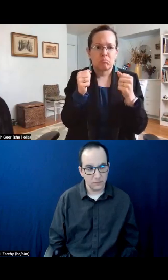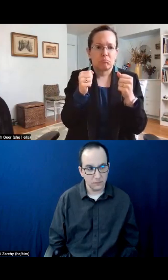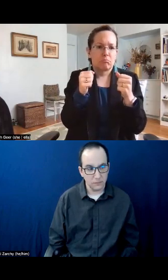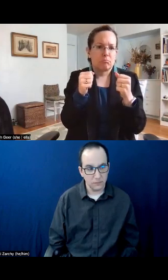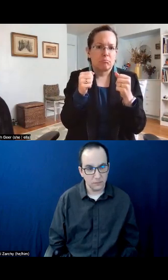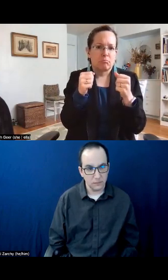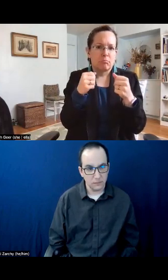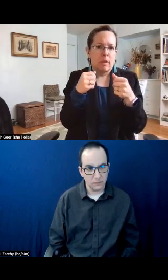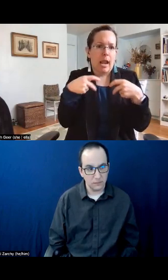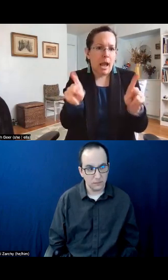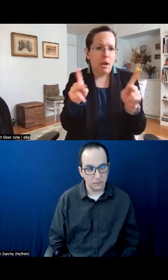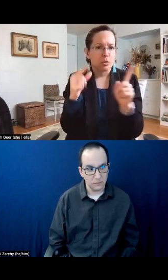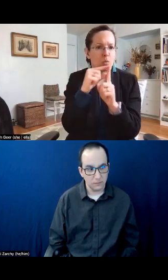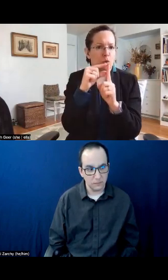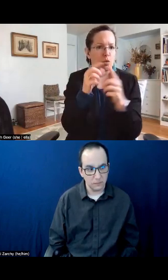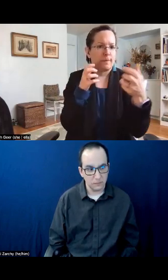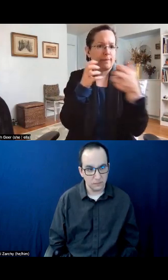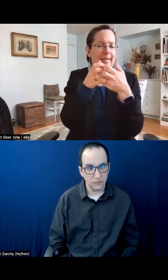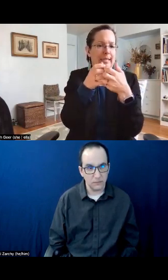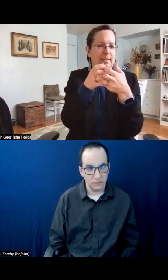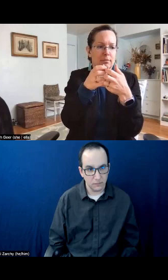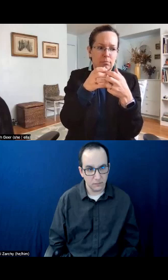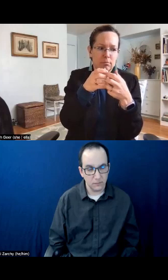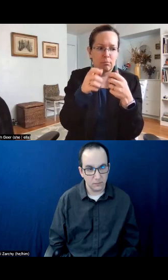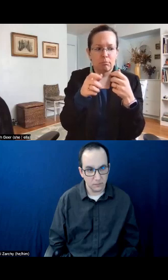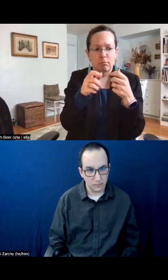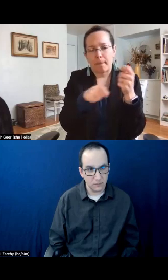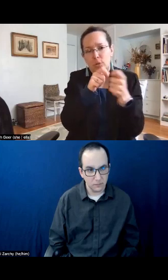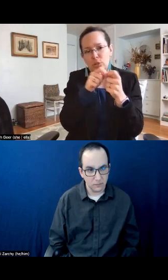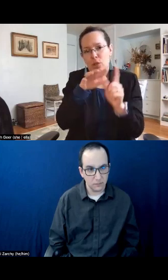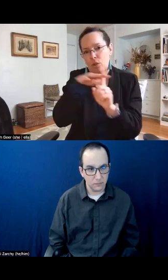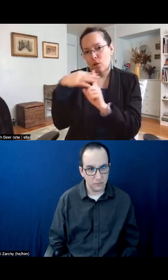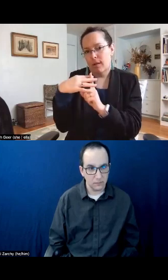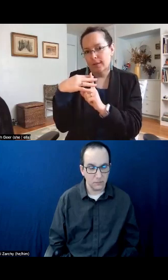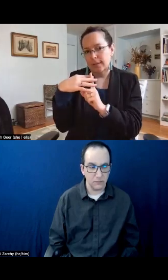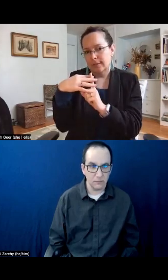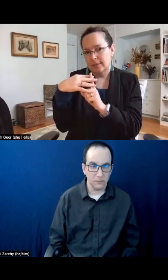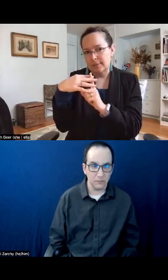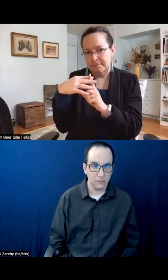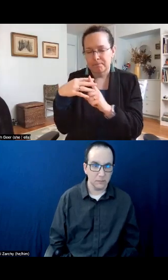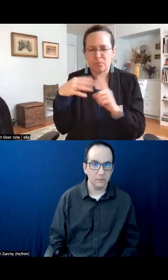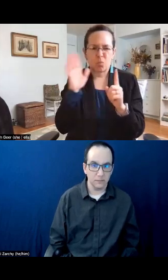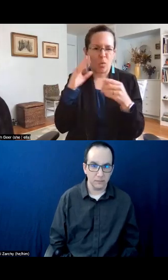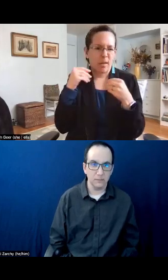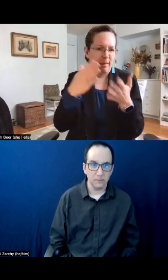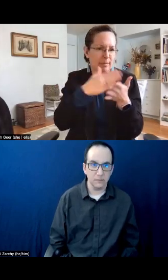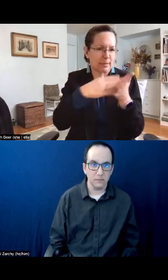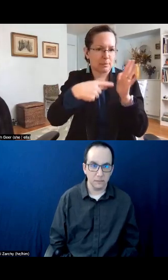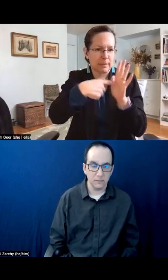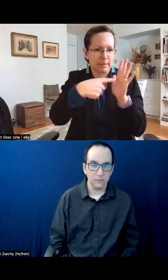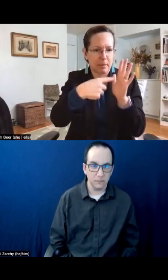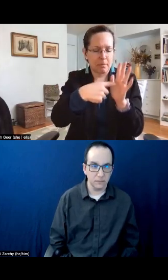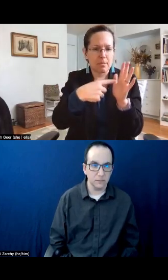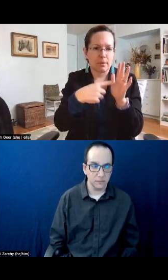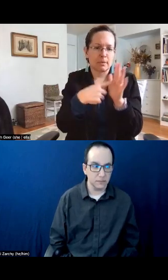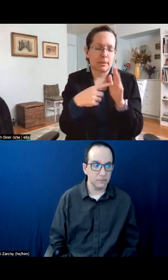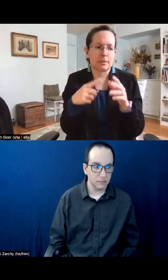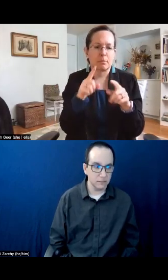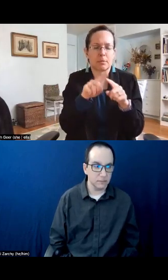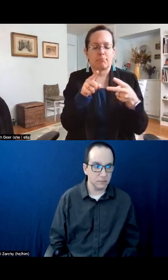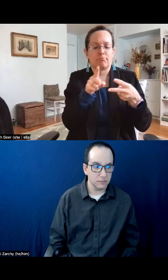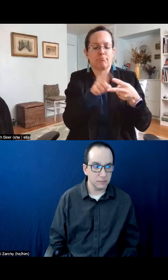such as derivational, but it is significant enough that it modifies the word to fit again within this